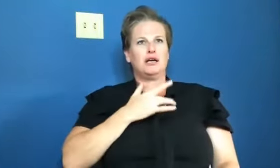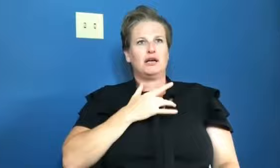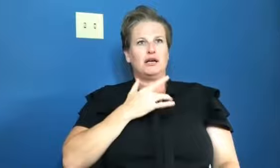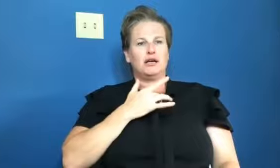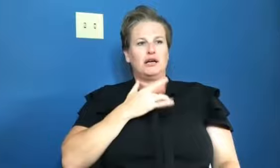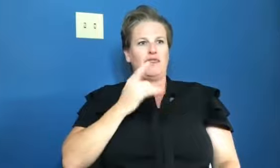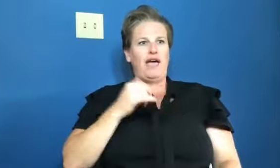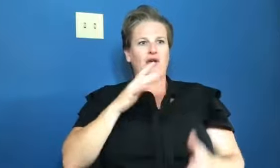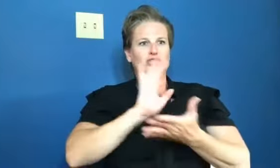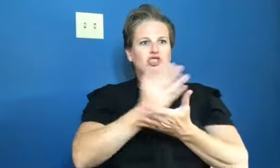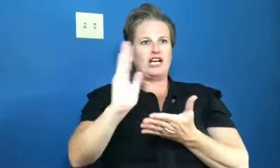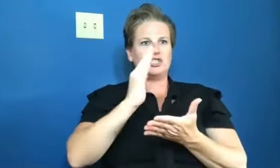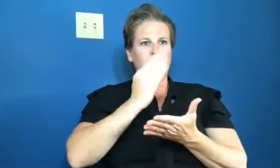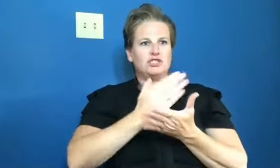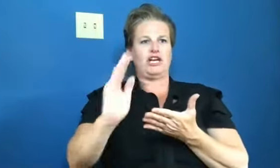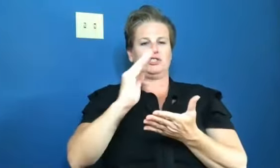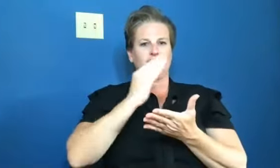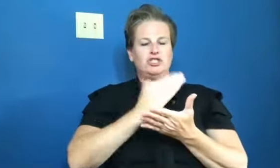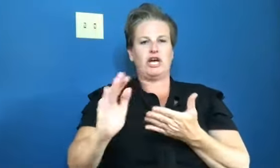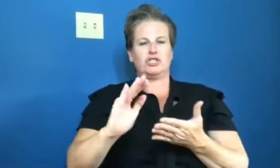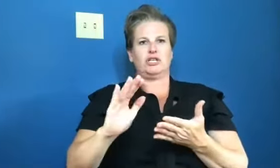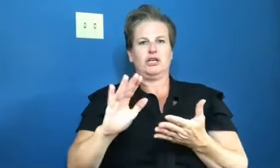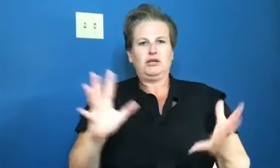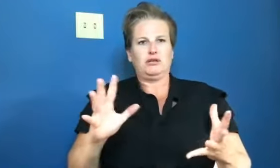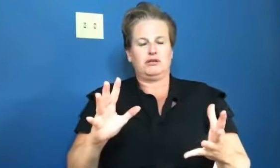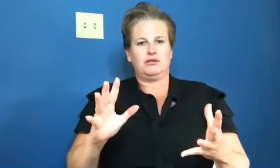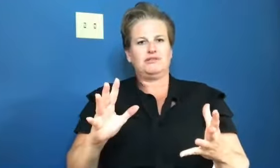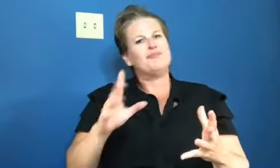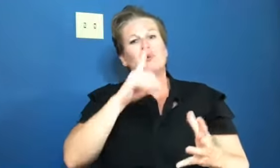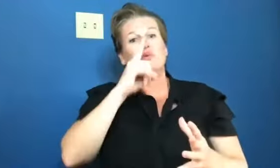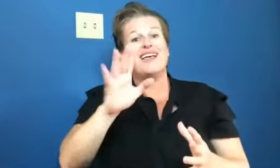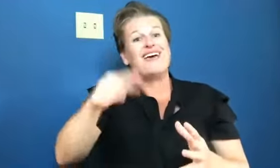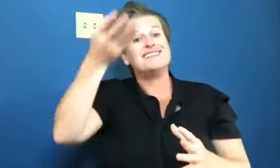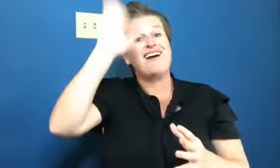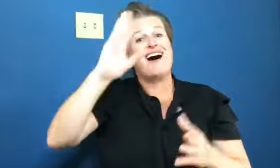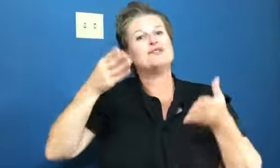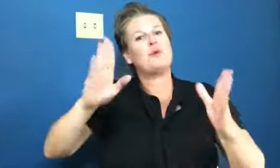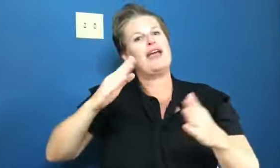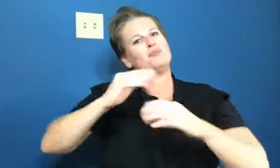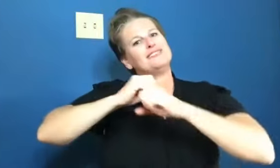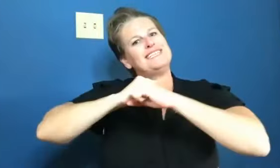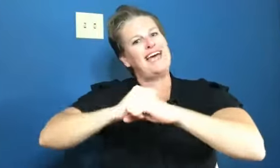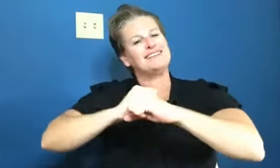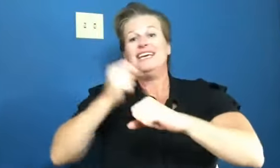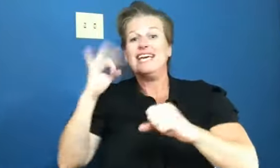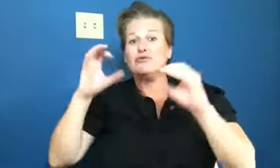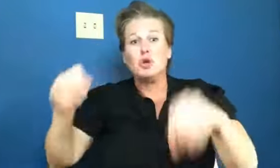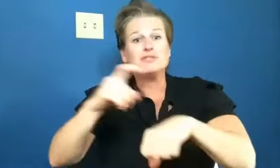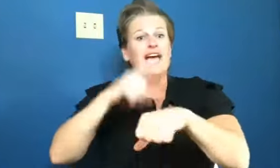I will say is rejection is God's protection, because you don't want someone who has no time for you in these steps. And so I called up my double winner